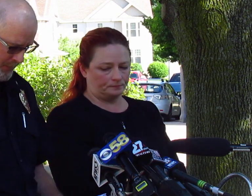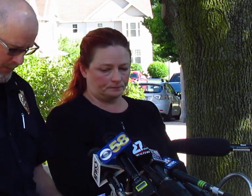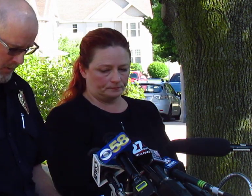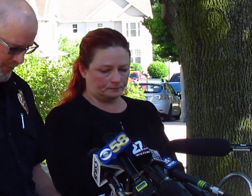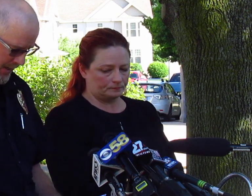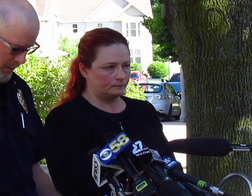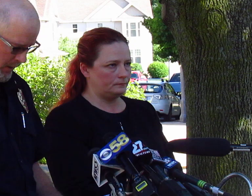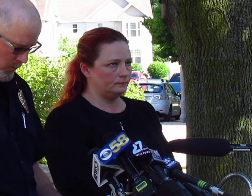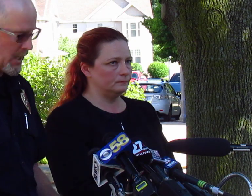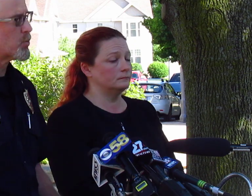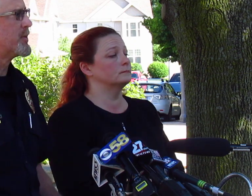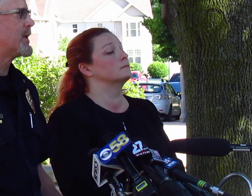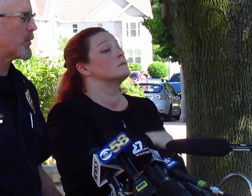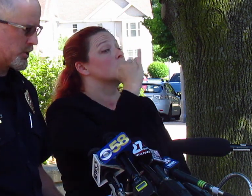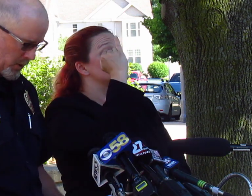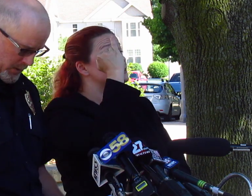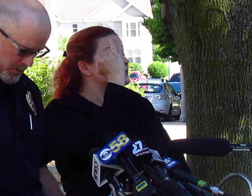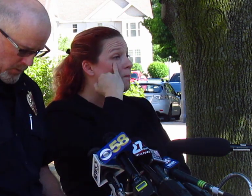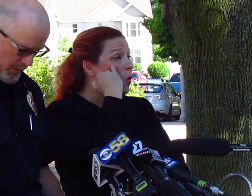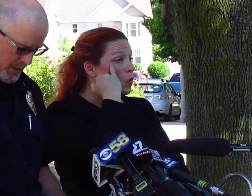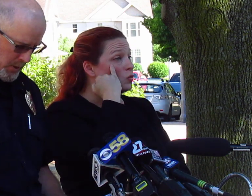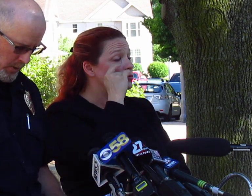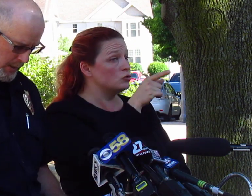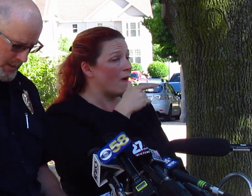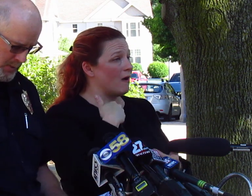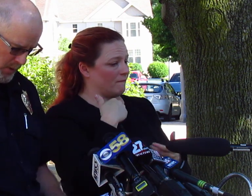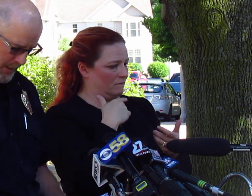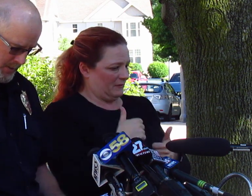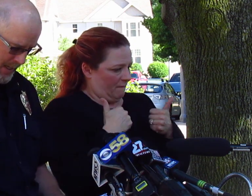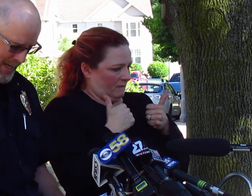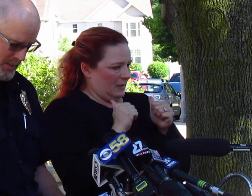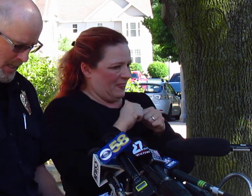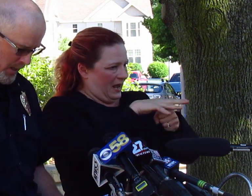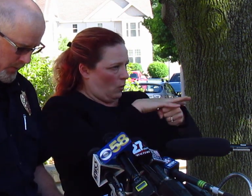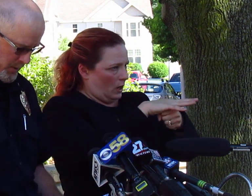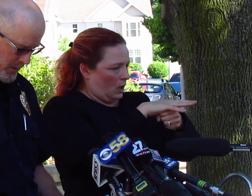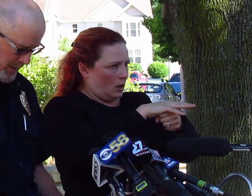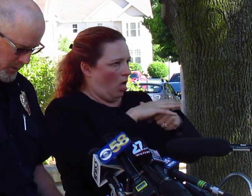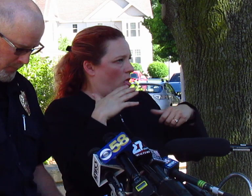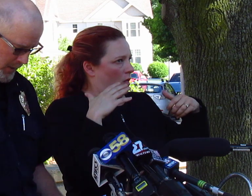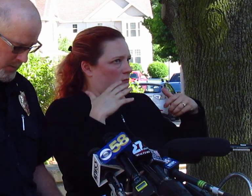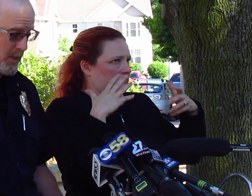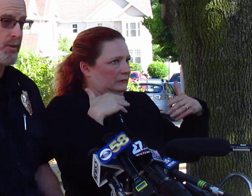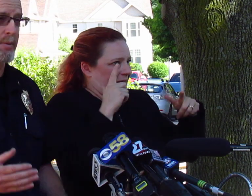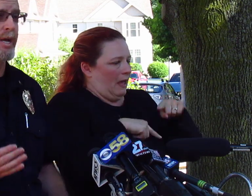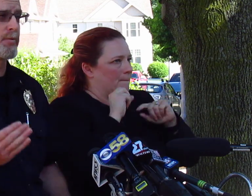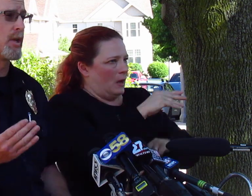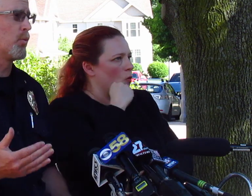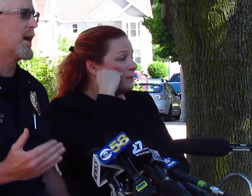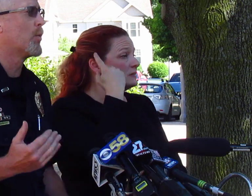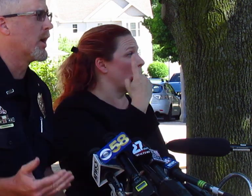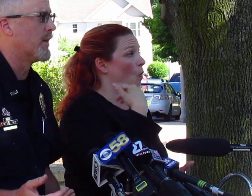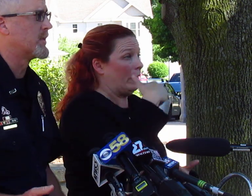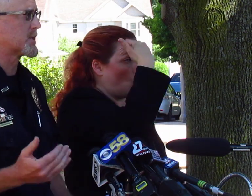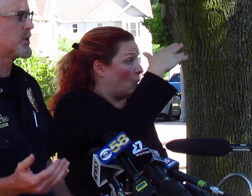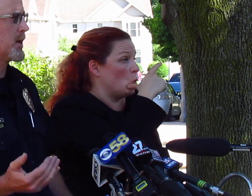If there is a family that's within that restricted zone and is currently displaced and has not reached the Sunshine Place, meaning there's somebody out there that